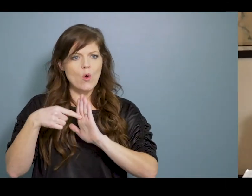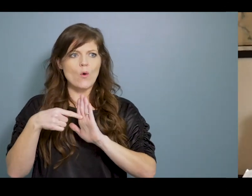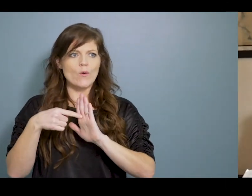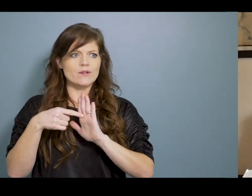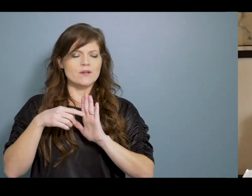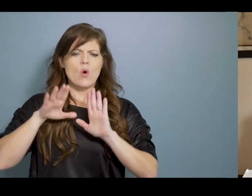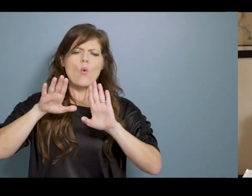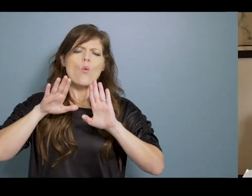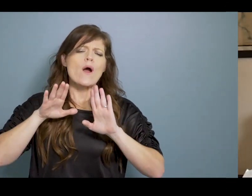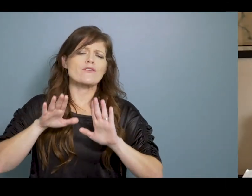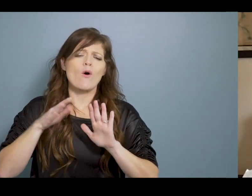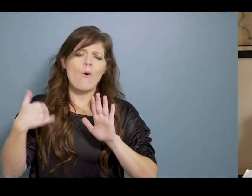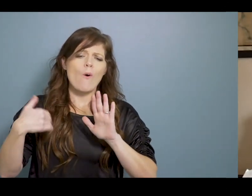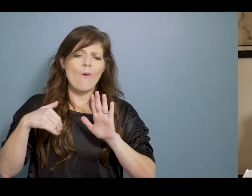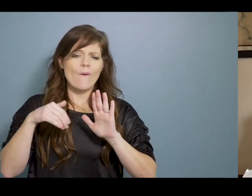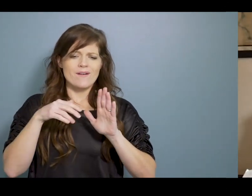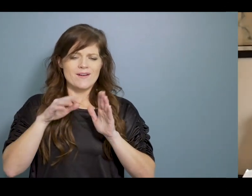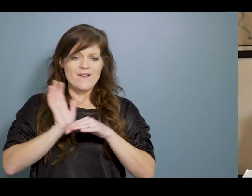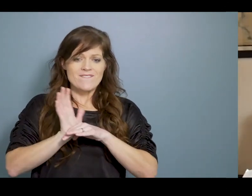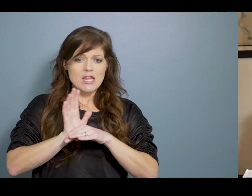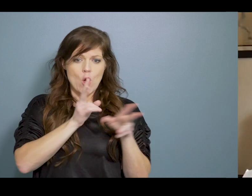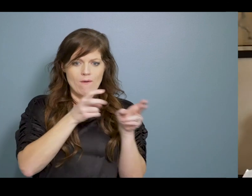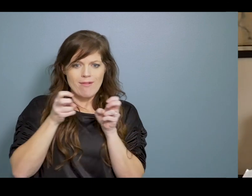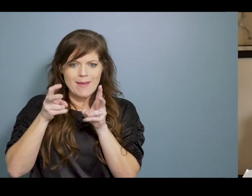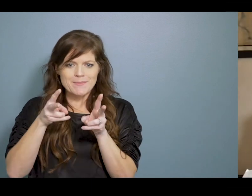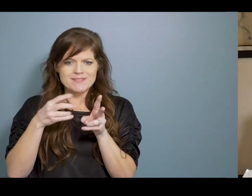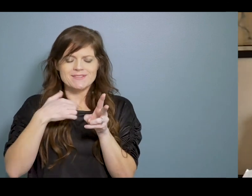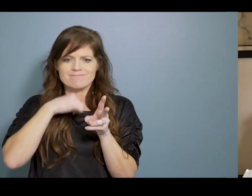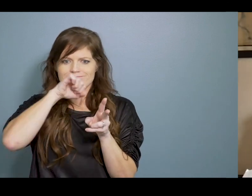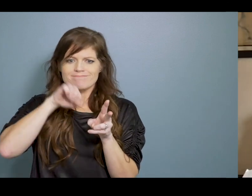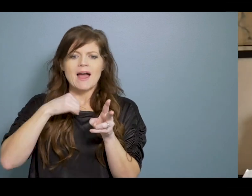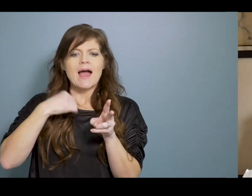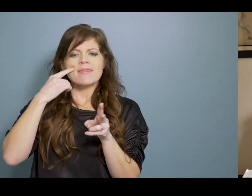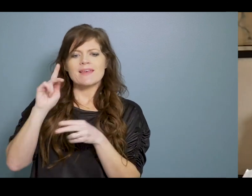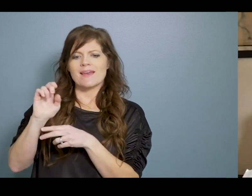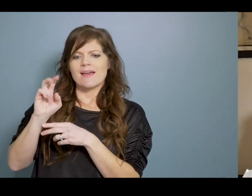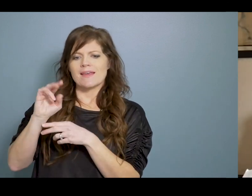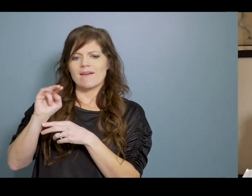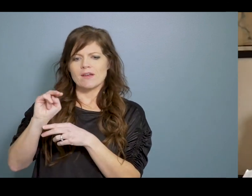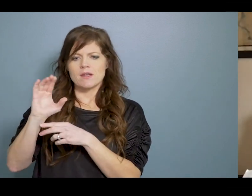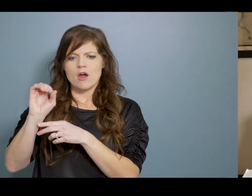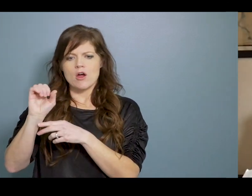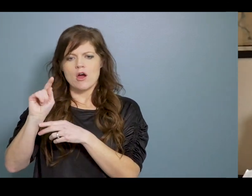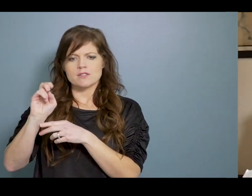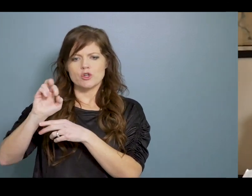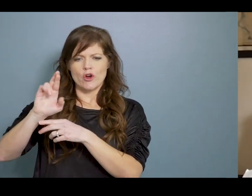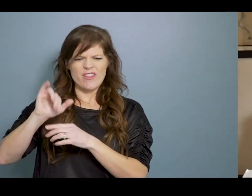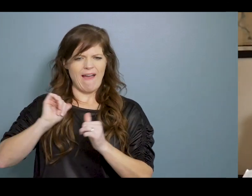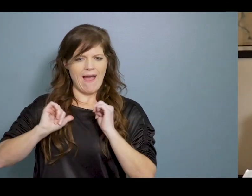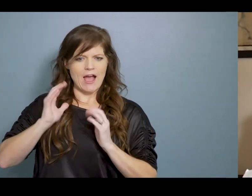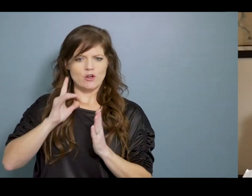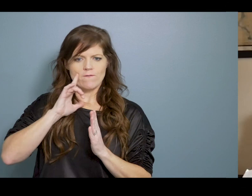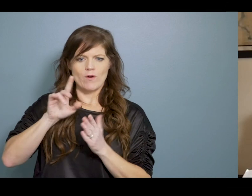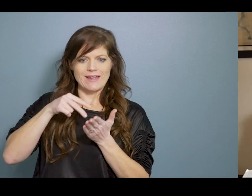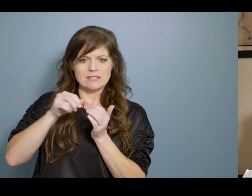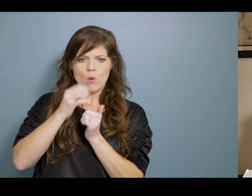her Dances with Wolves video clips. I think it's some of Costner's best work, maybe second only to Bull Durham. But Denise, I'm going